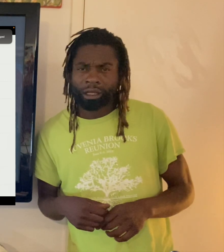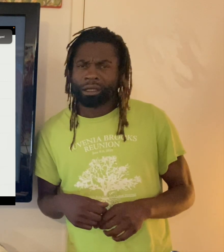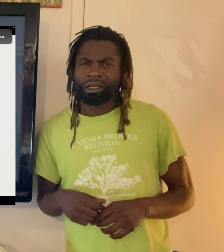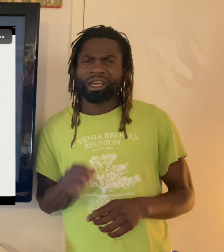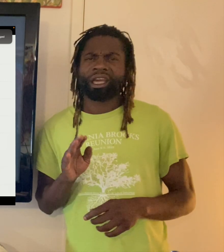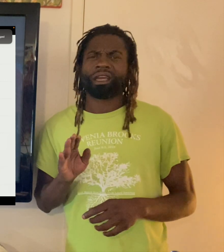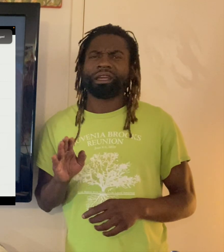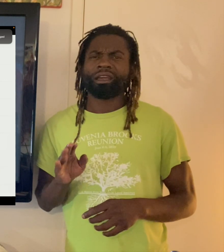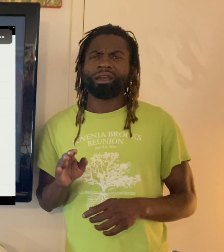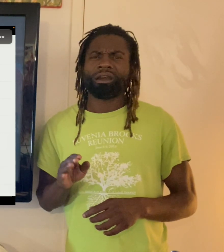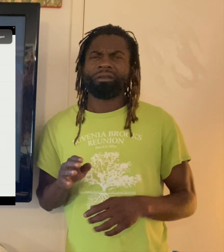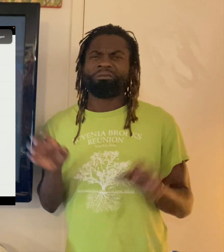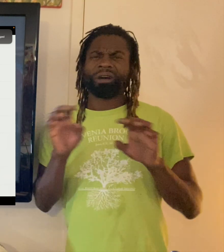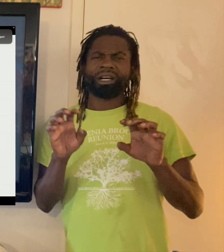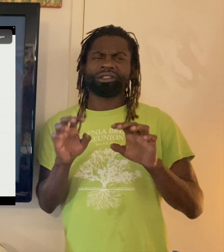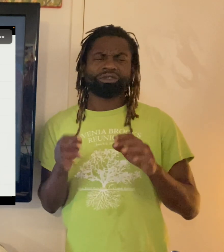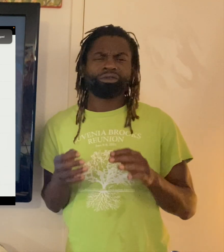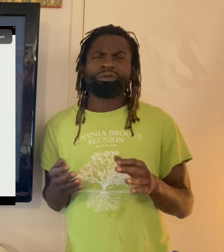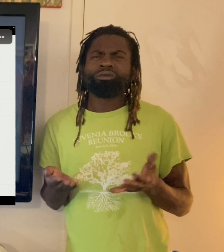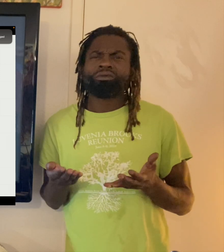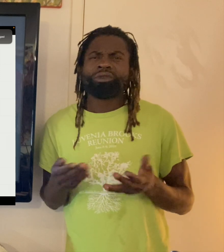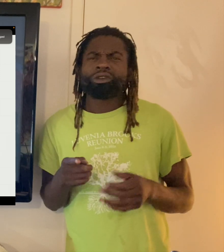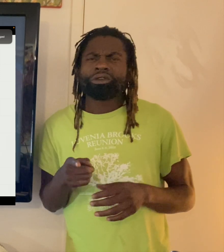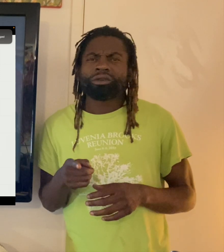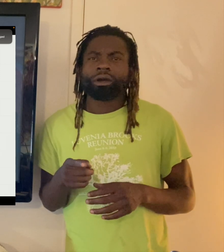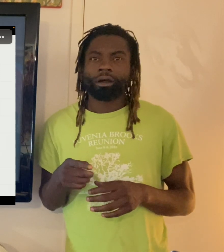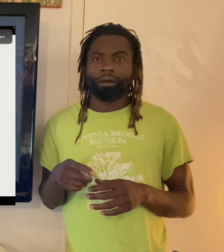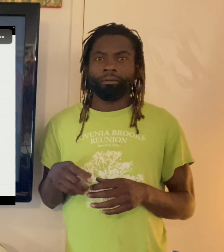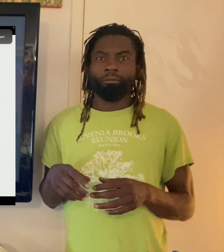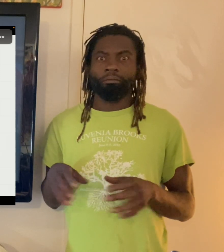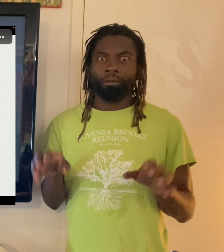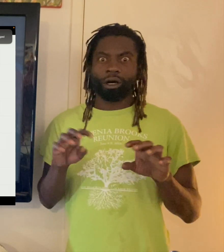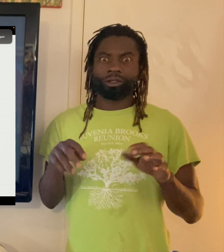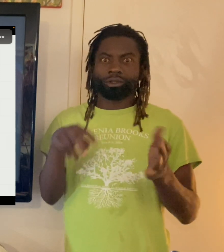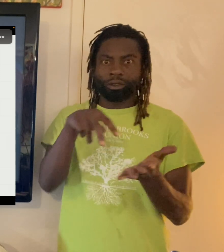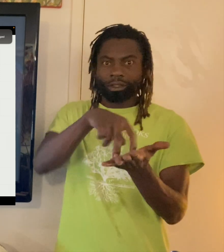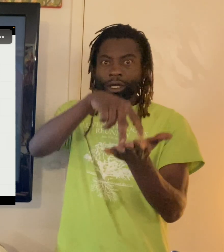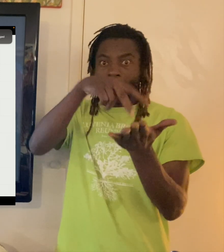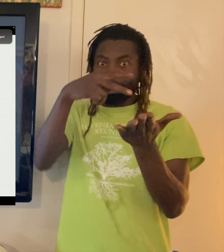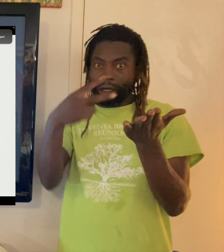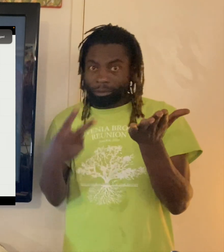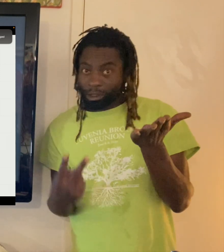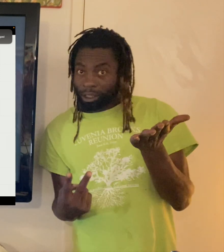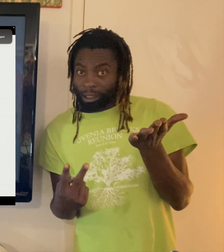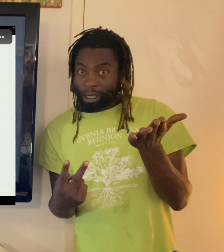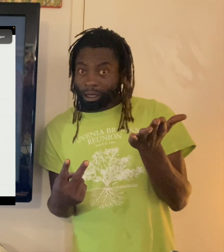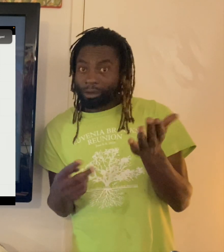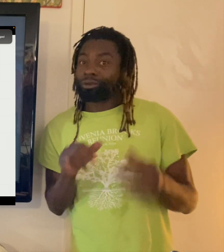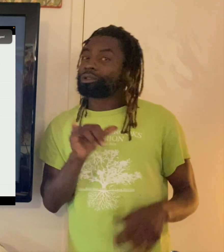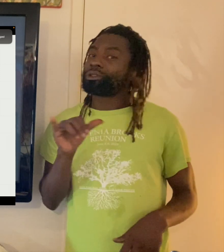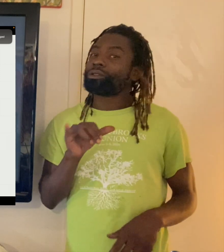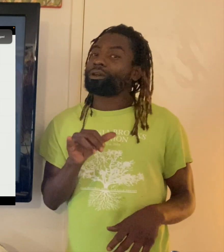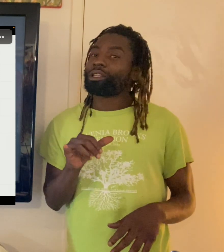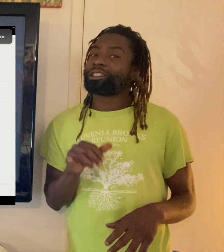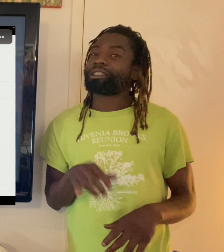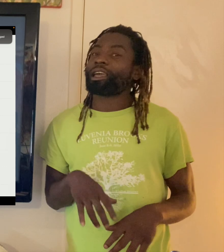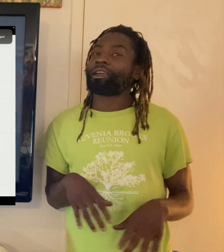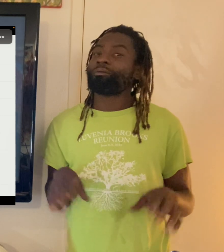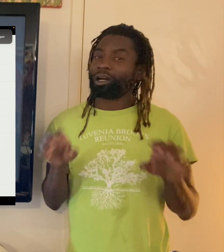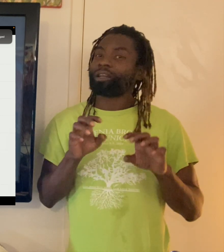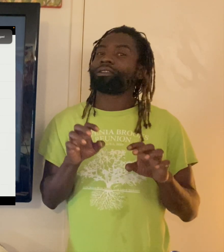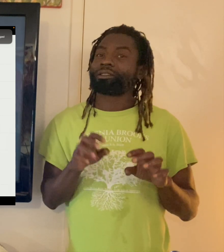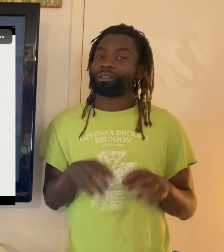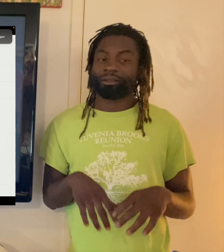Hey, monster, what are you doing? Oh, look, the monster is upside down. It's still the same monster, though. Okay, upside